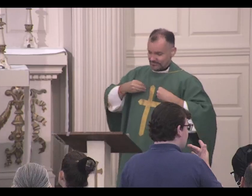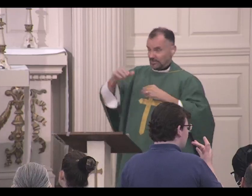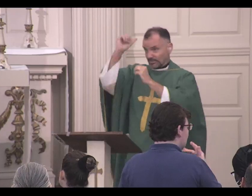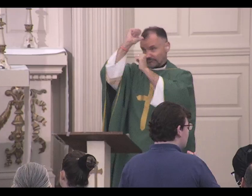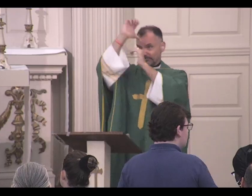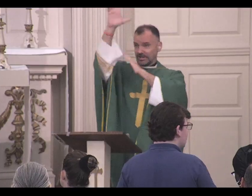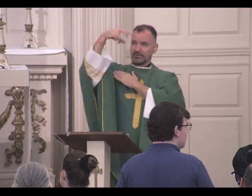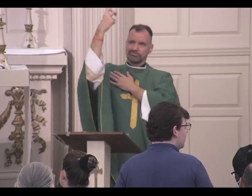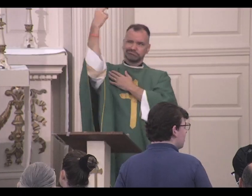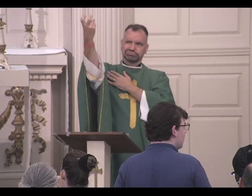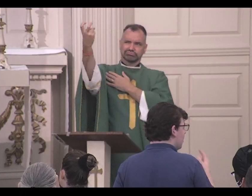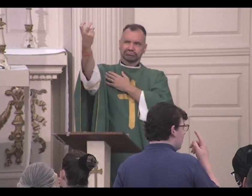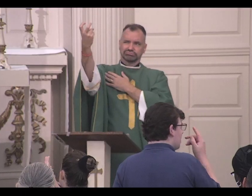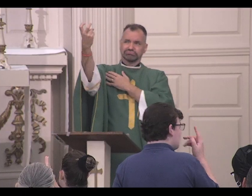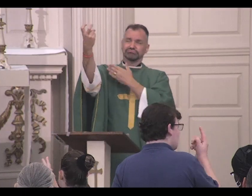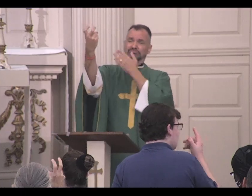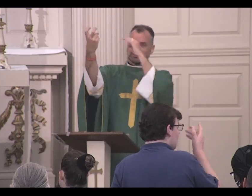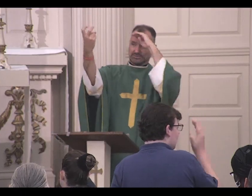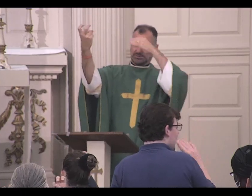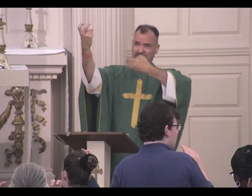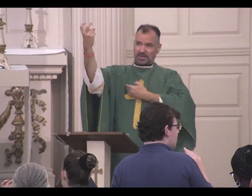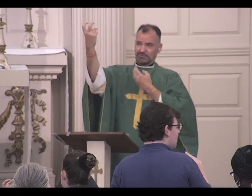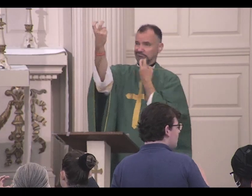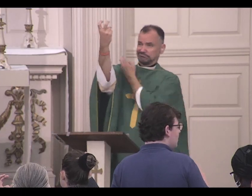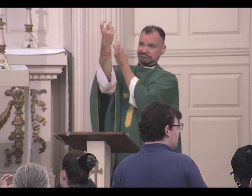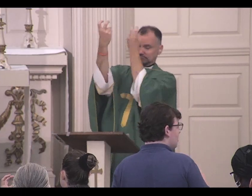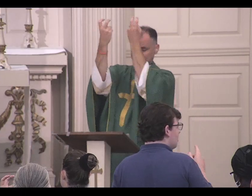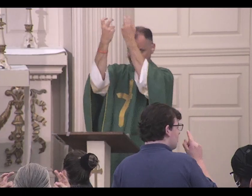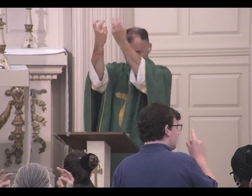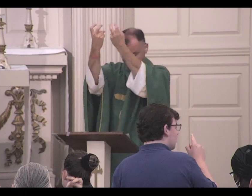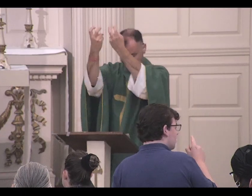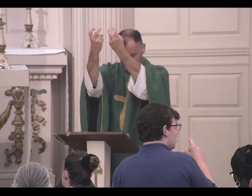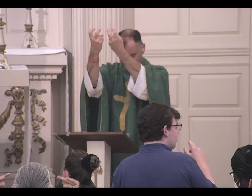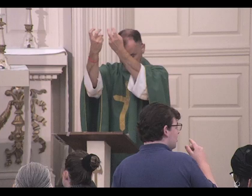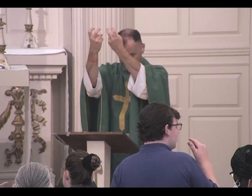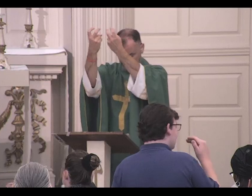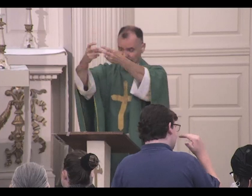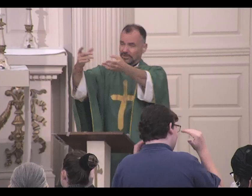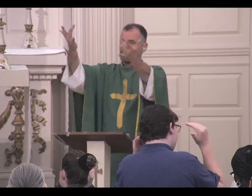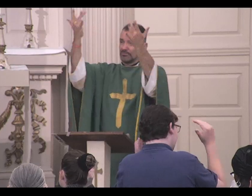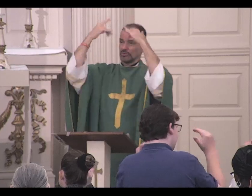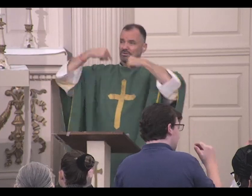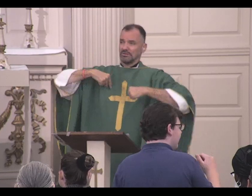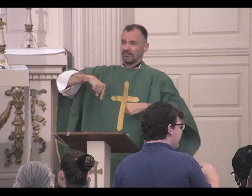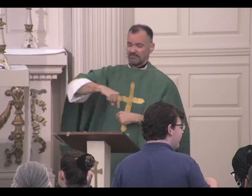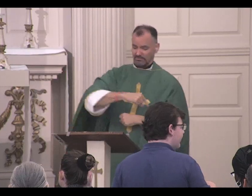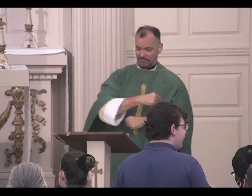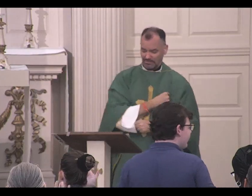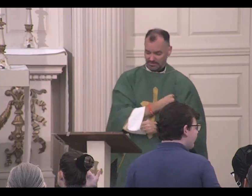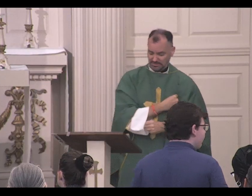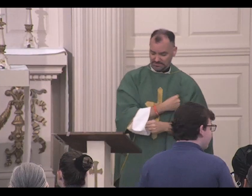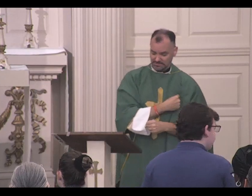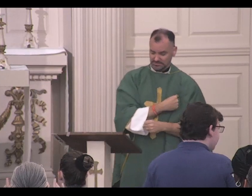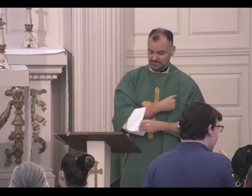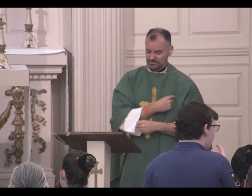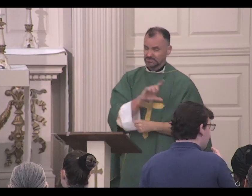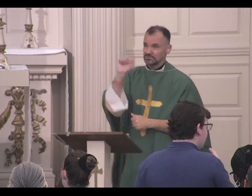alone are the Holy One. You alone are the Lord. You alone are